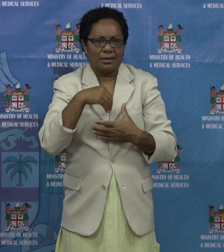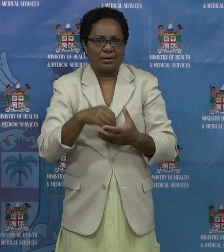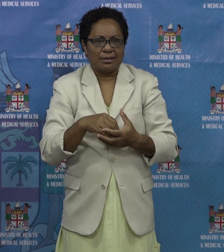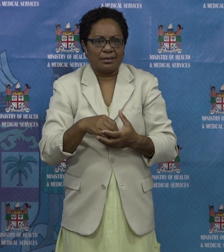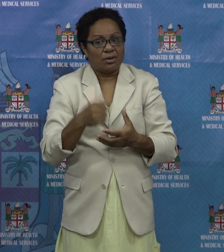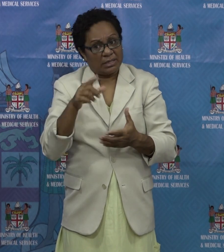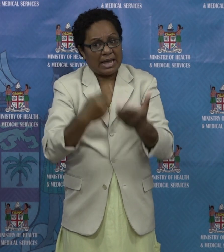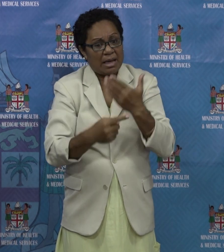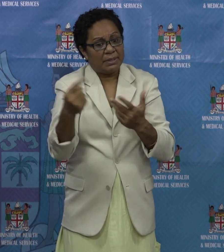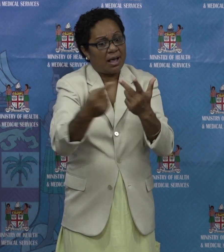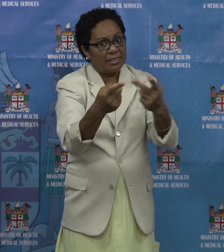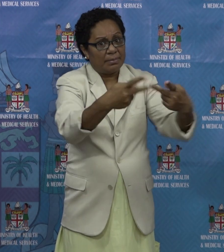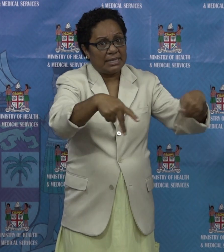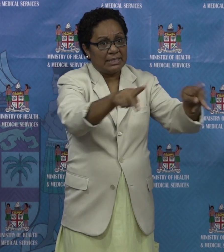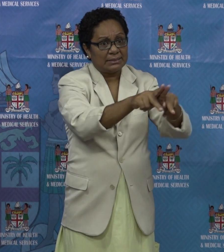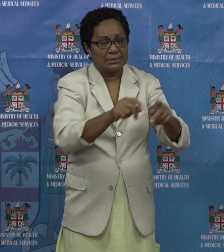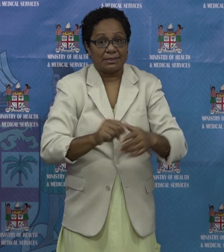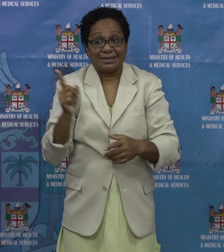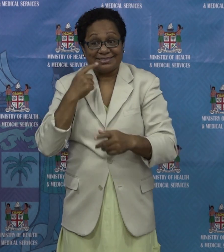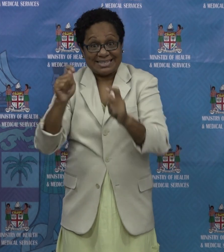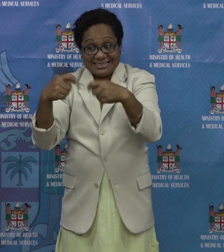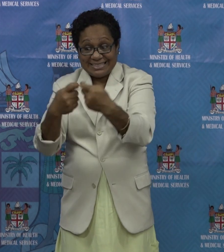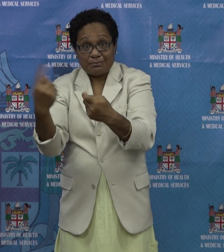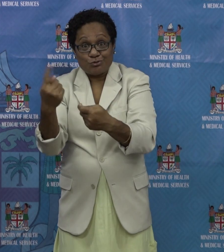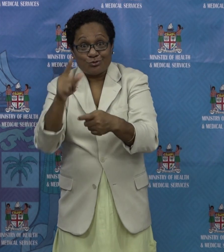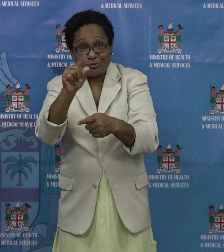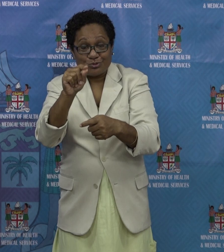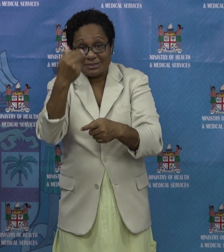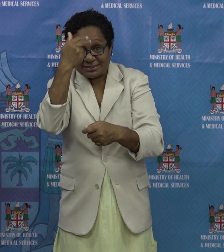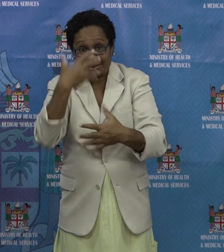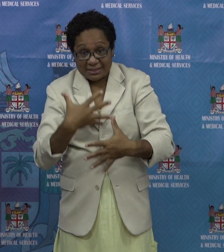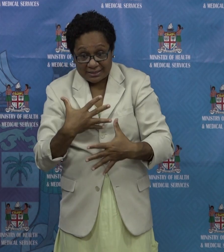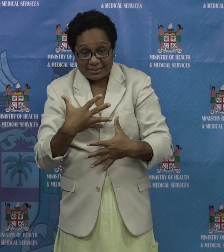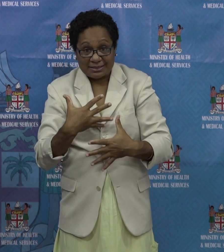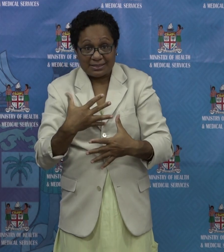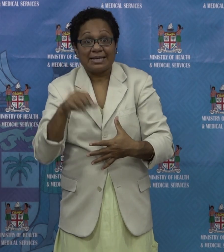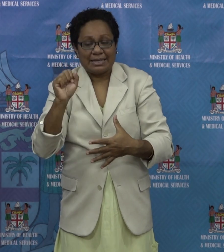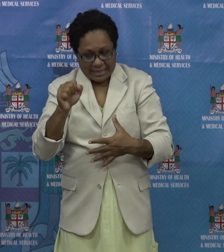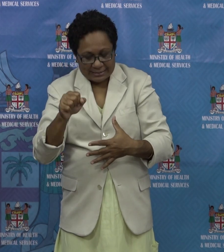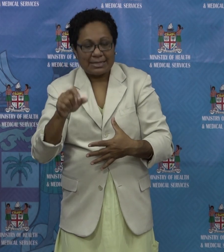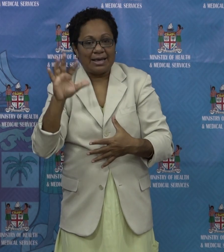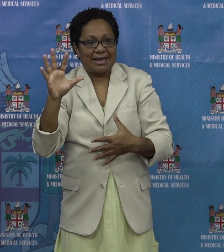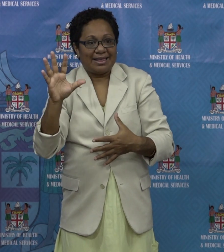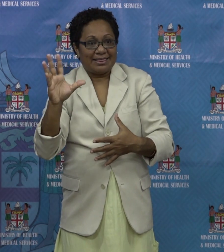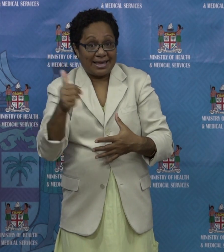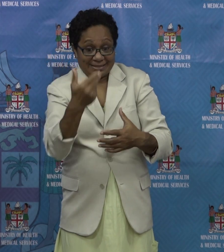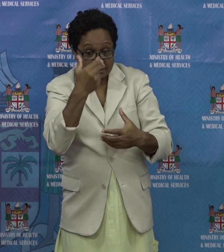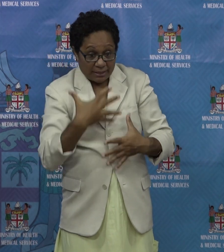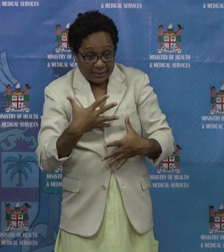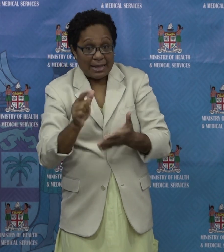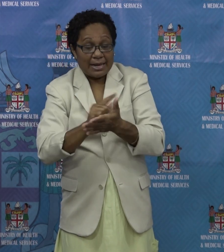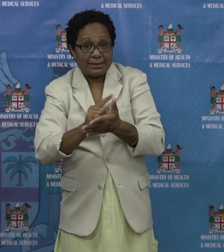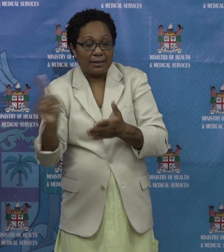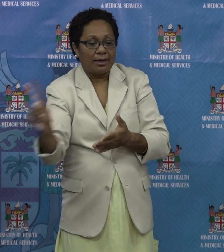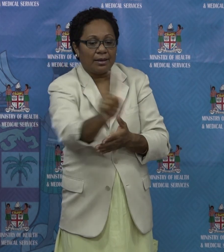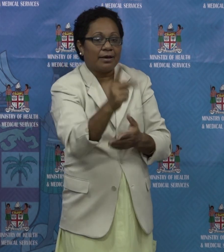All I can say is the screening team did get around to the household. I was told that they did get